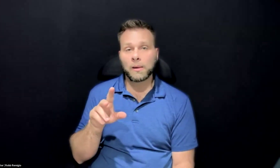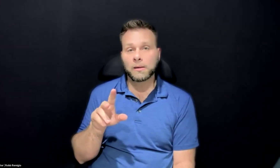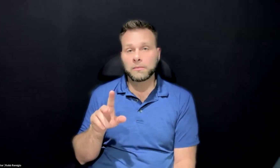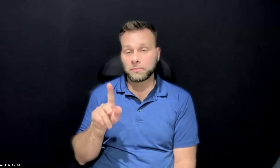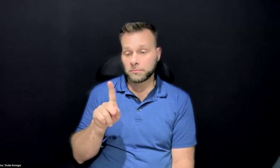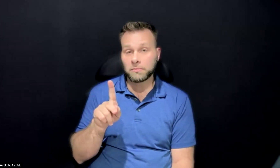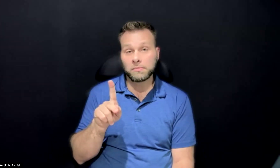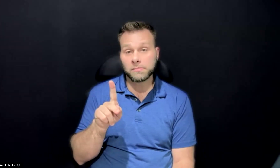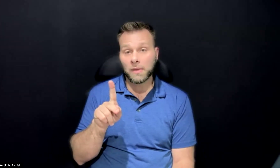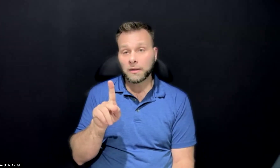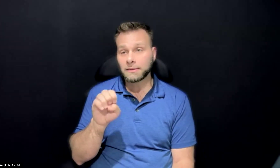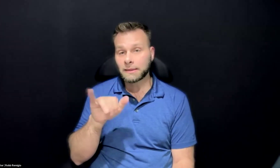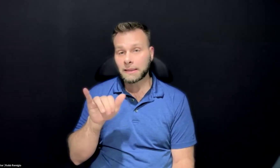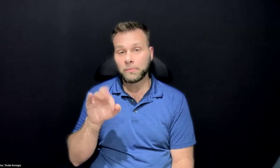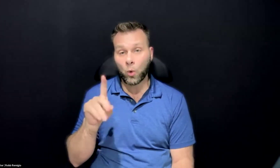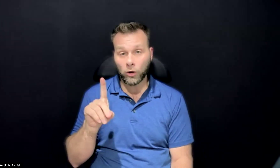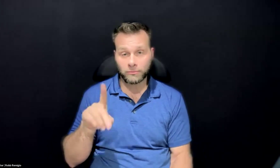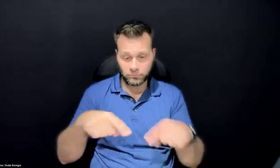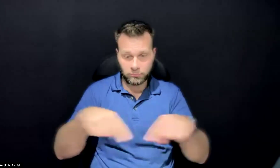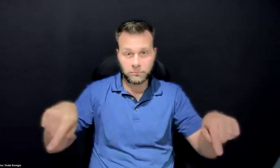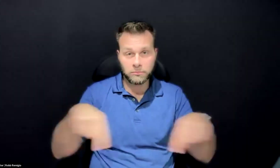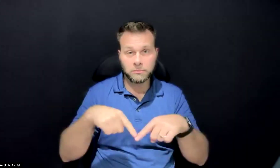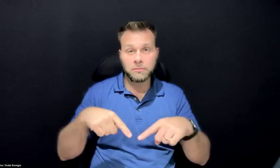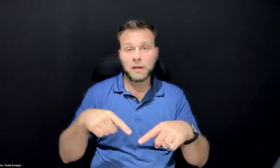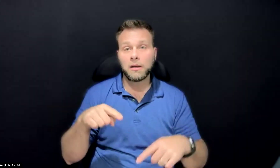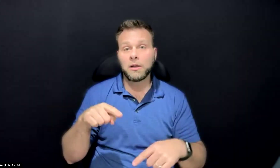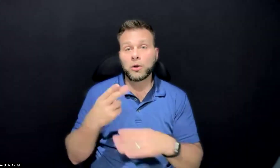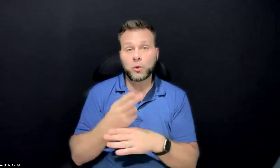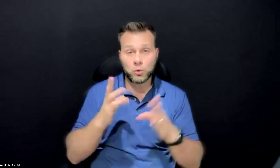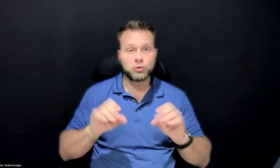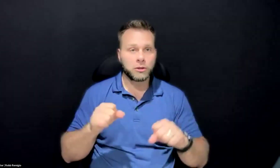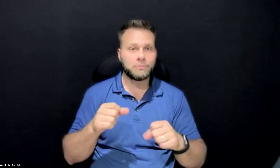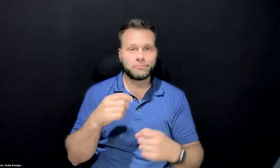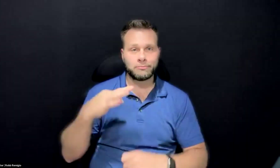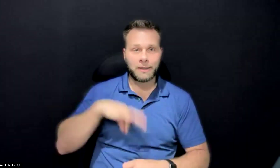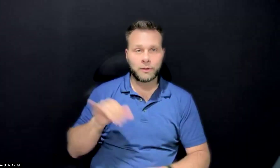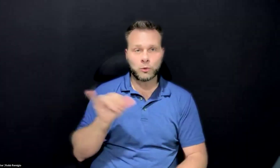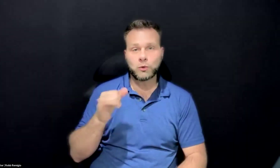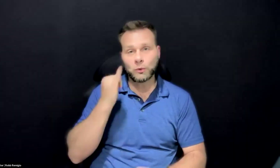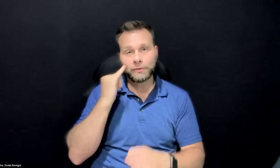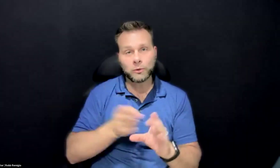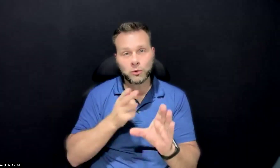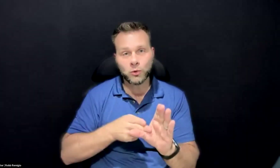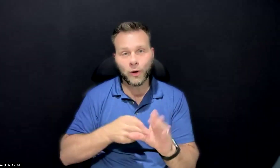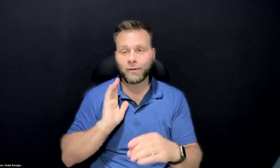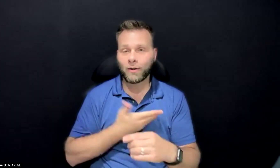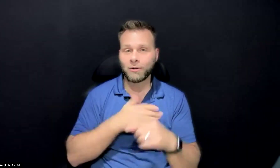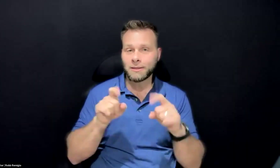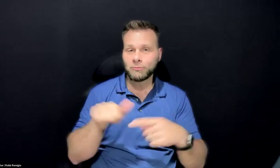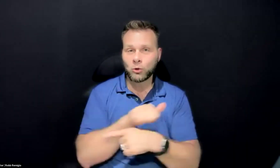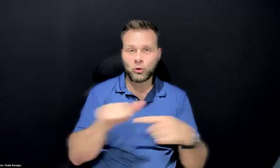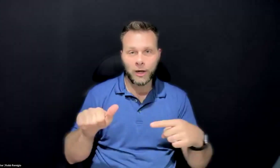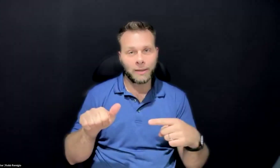from it if you join our Screen Reader User Tester Training Program. That is our premier textbook, and my favorite thing to say